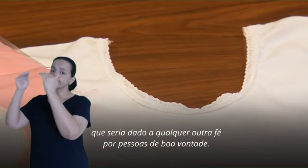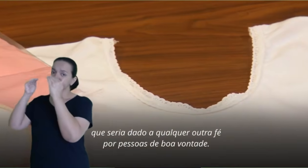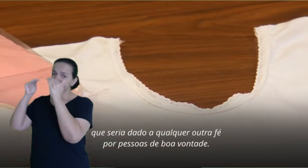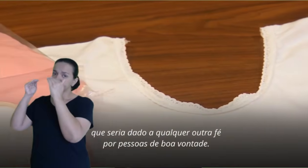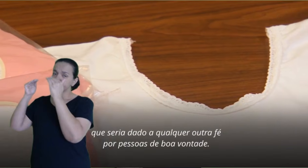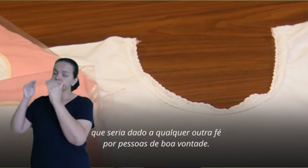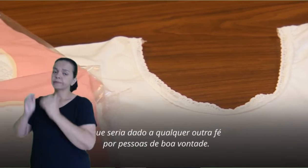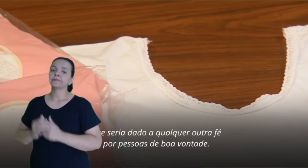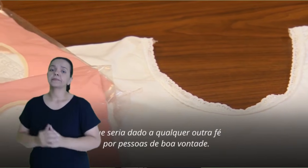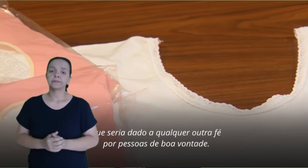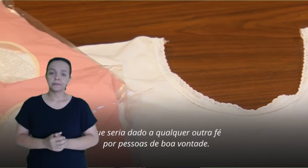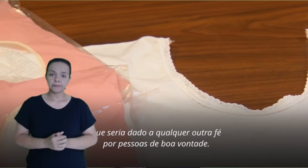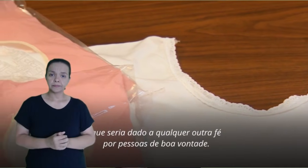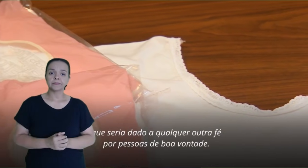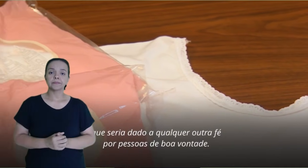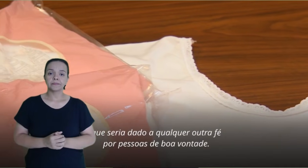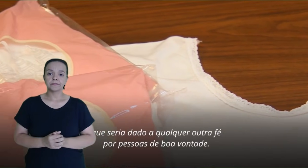to any other faith by people of goodwill.